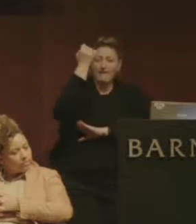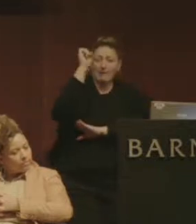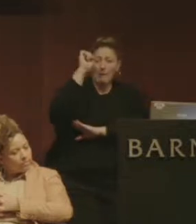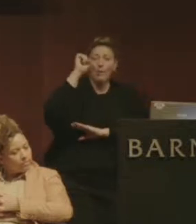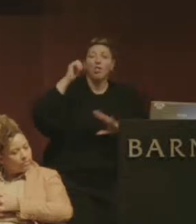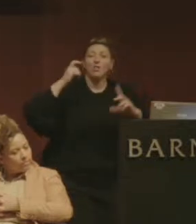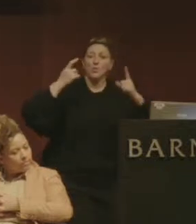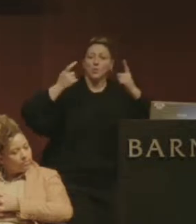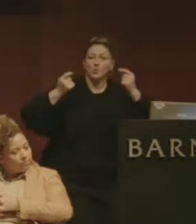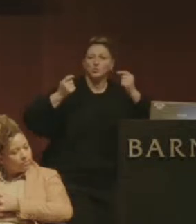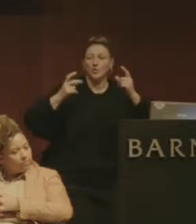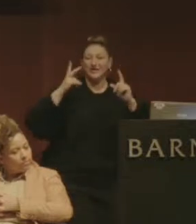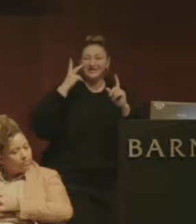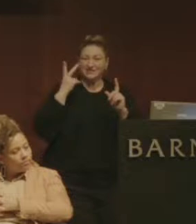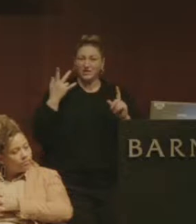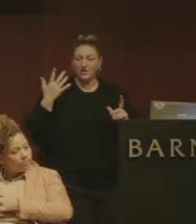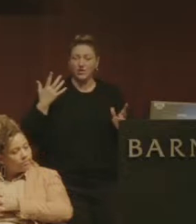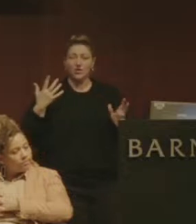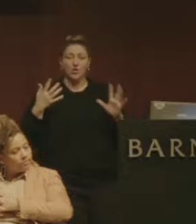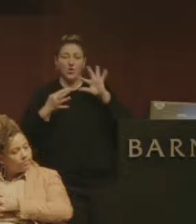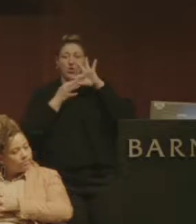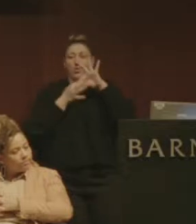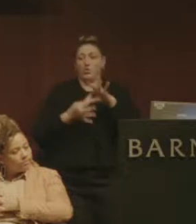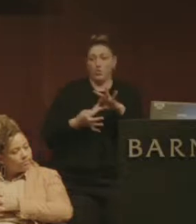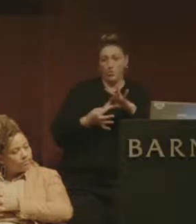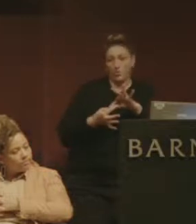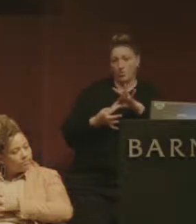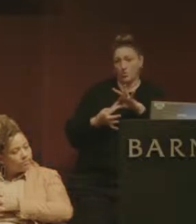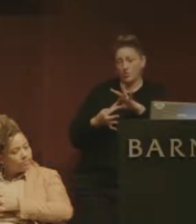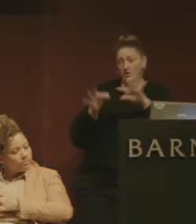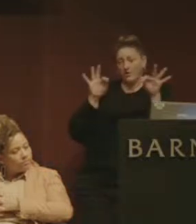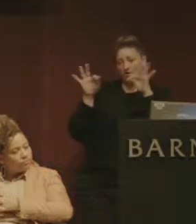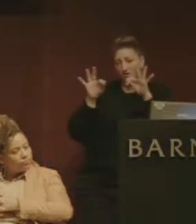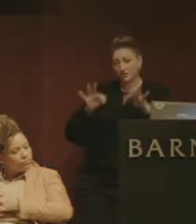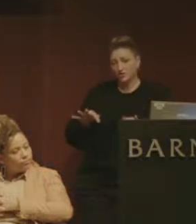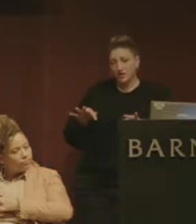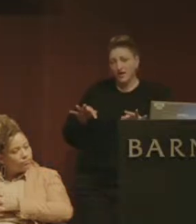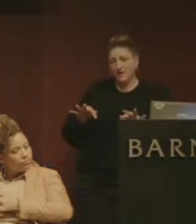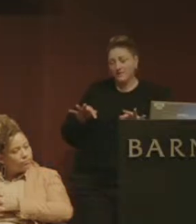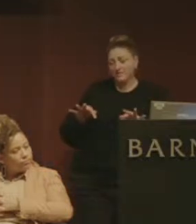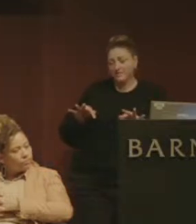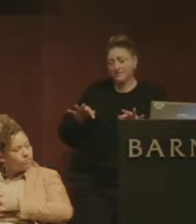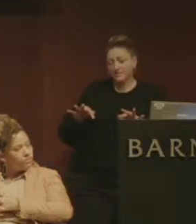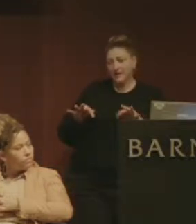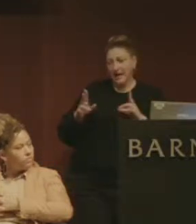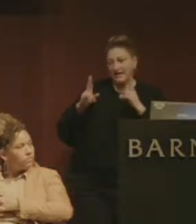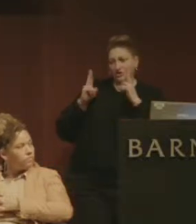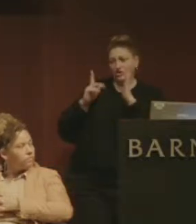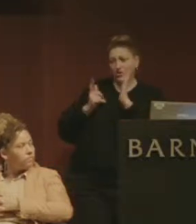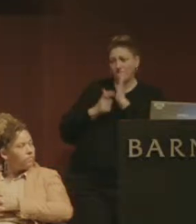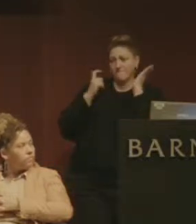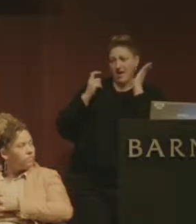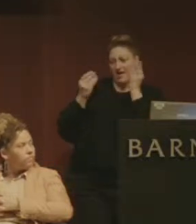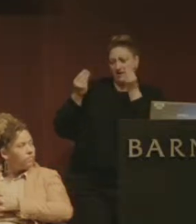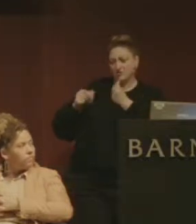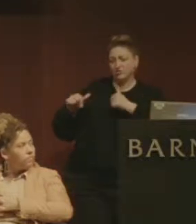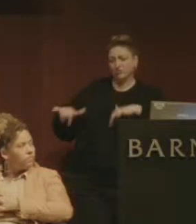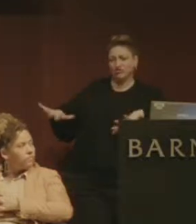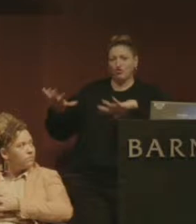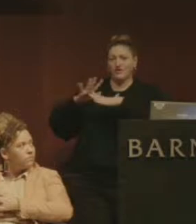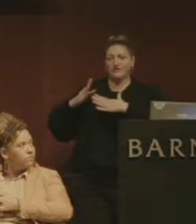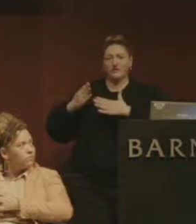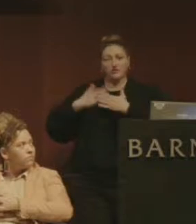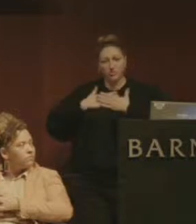claims to aliveness, and Katia Costa Santos describes as an urgent demand for territorialized